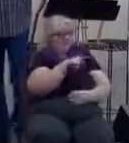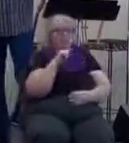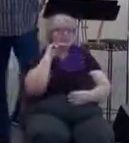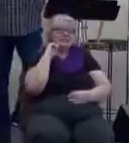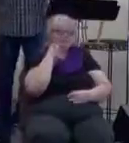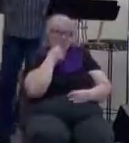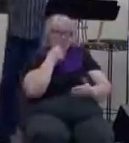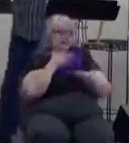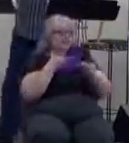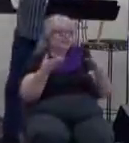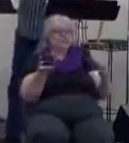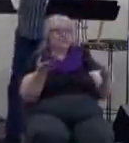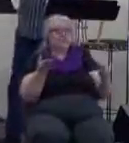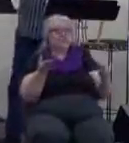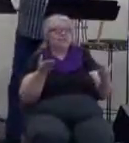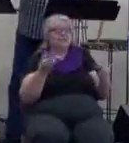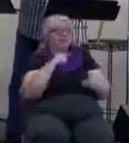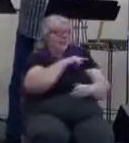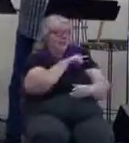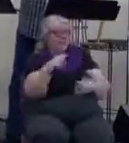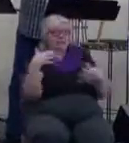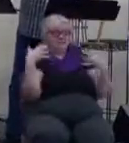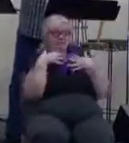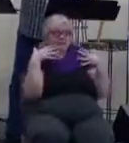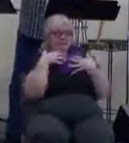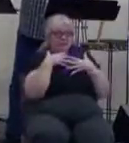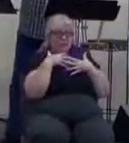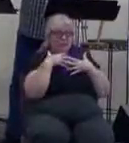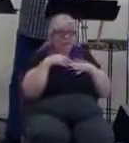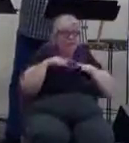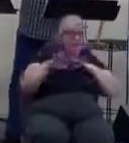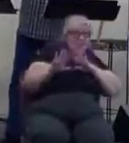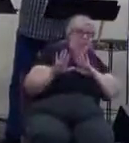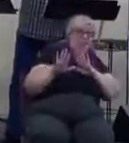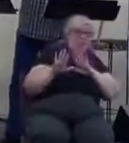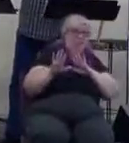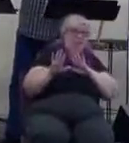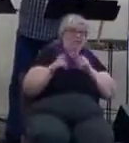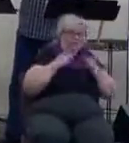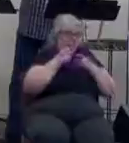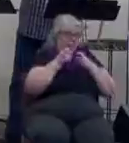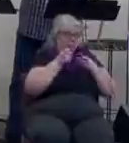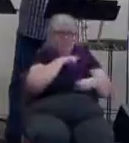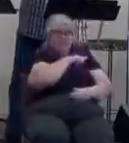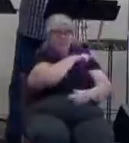stuff. They're scared. Fear is taking them over.